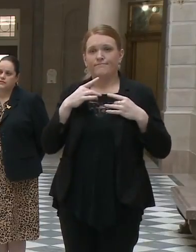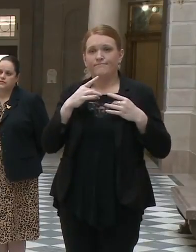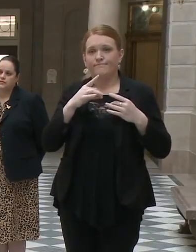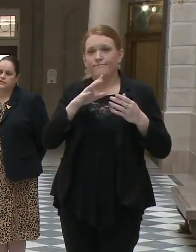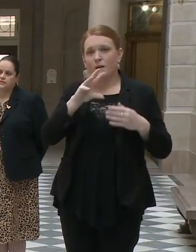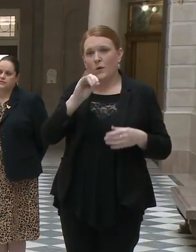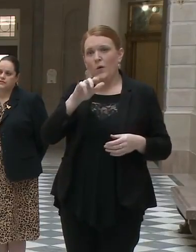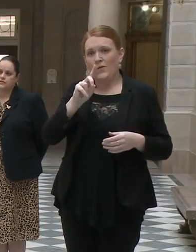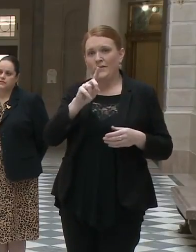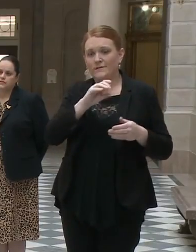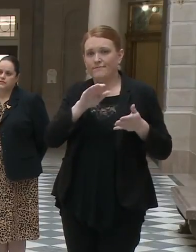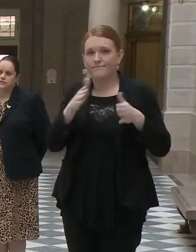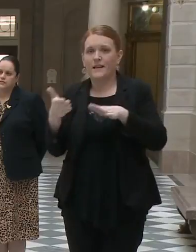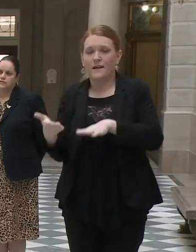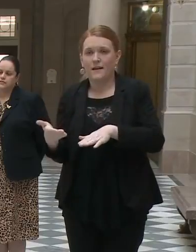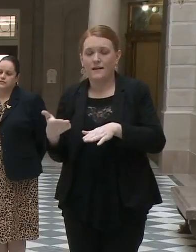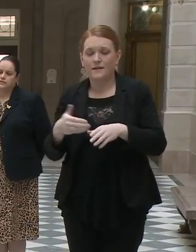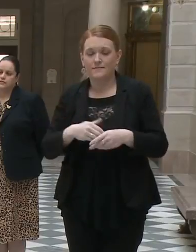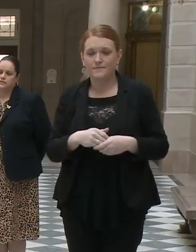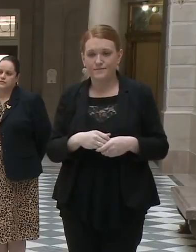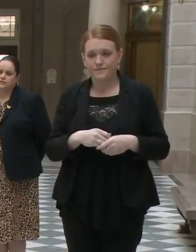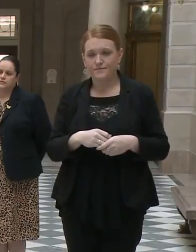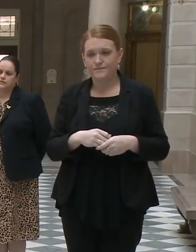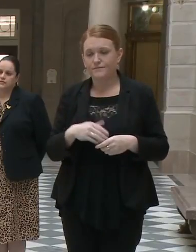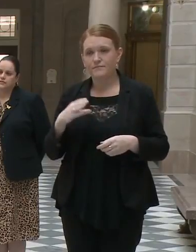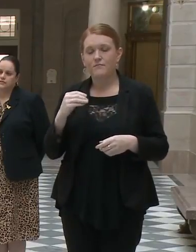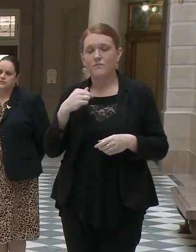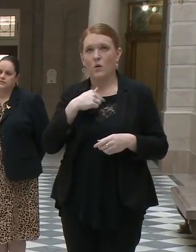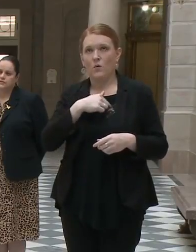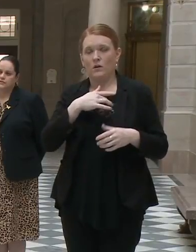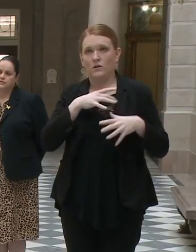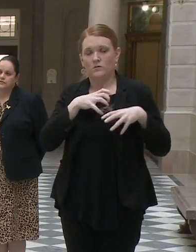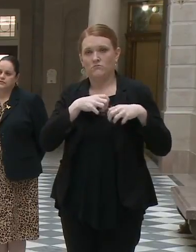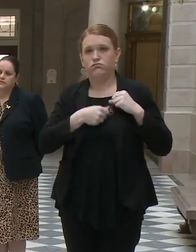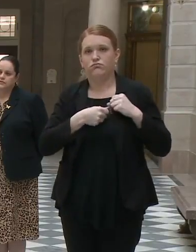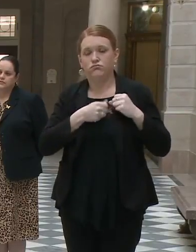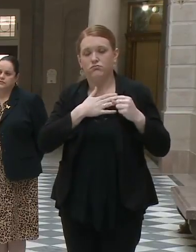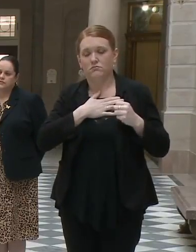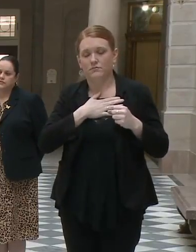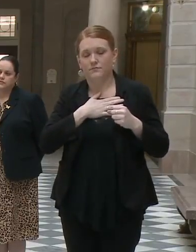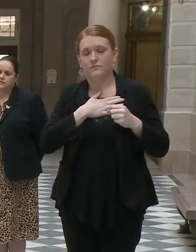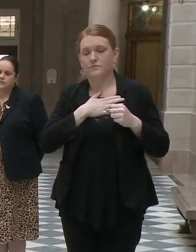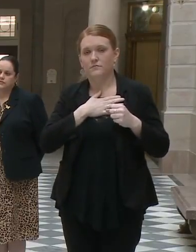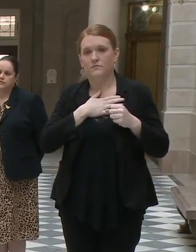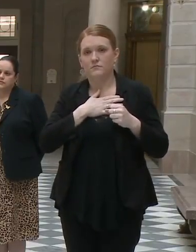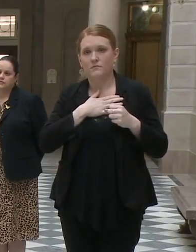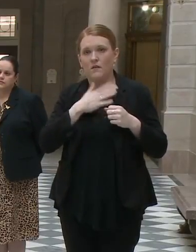for the coronavirus. And our hearts break for that family.